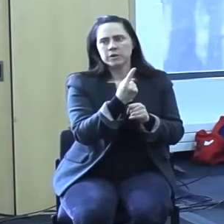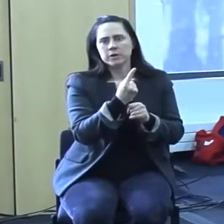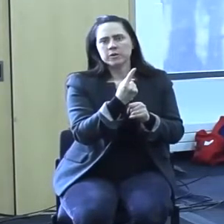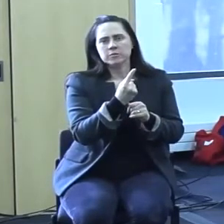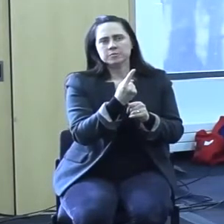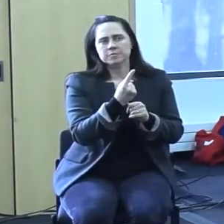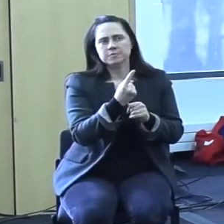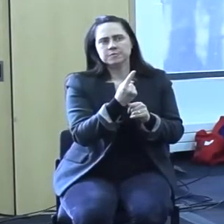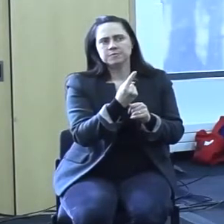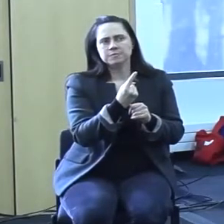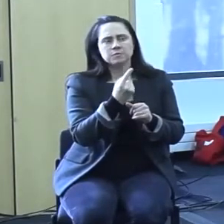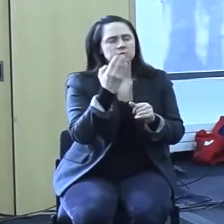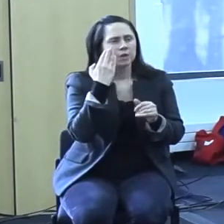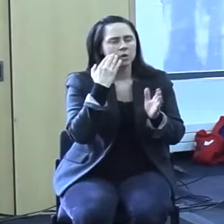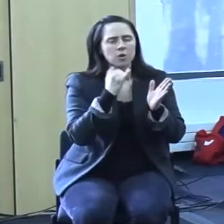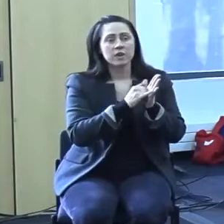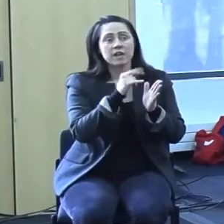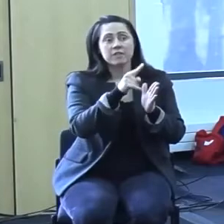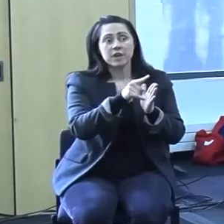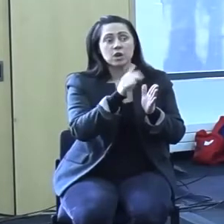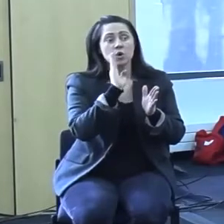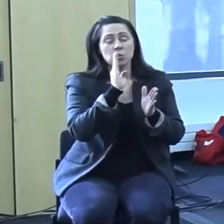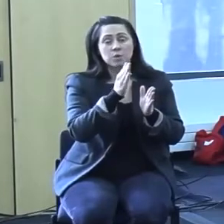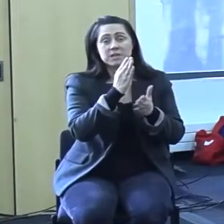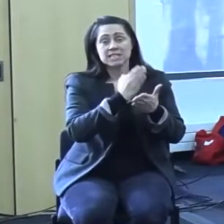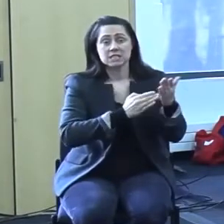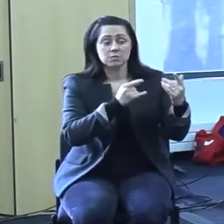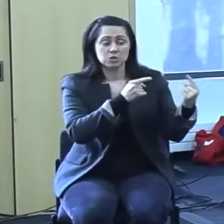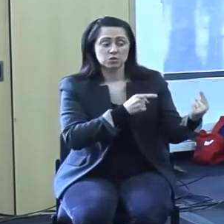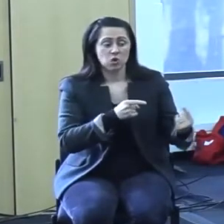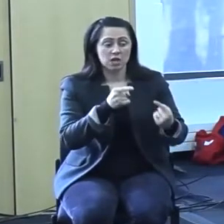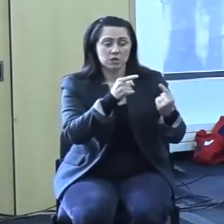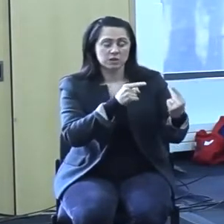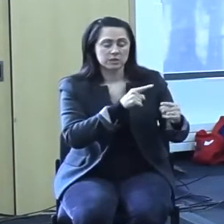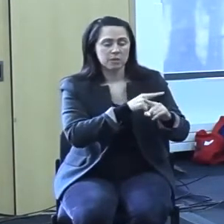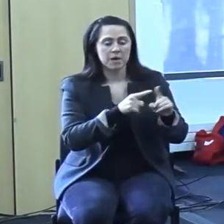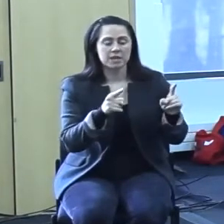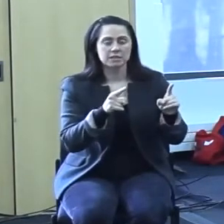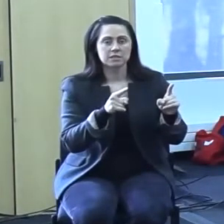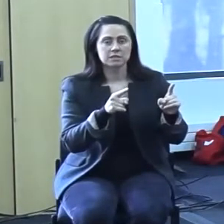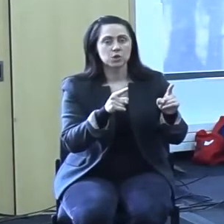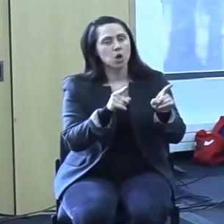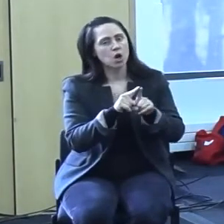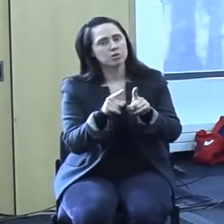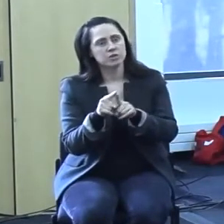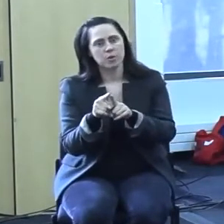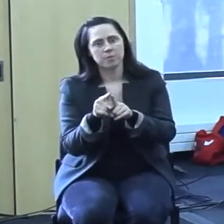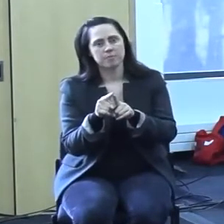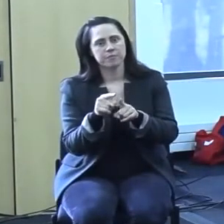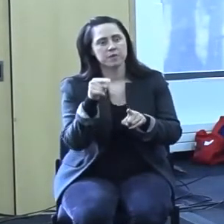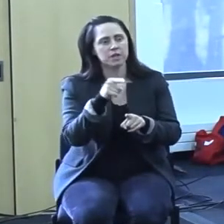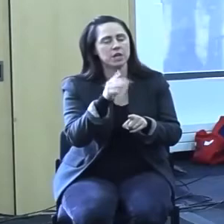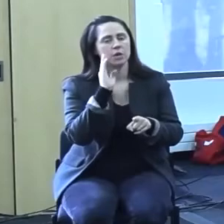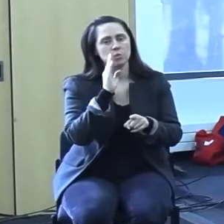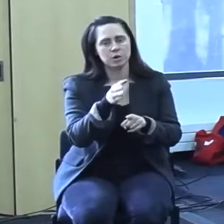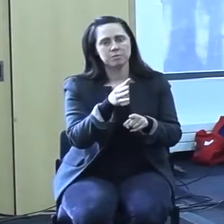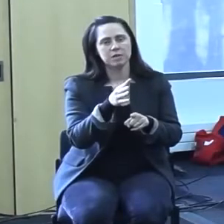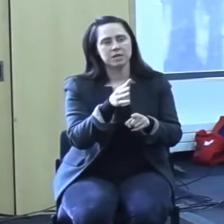to know that there's going to be some struggles, but also there's going to